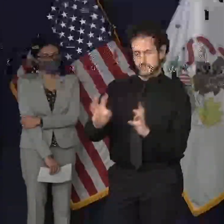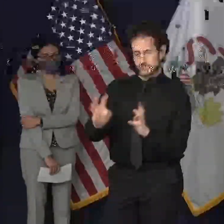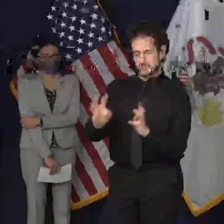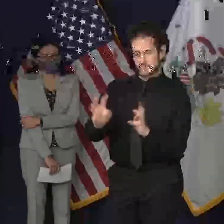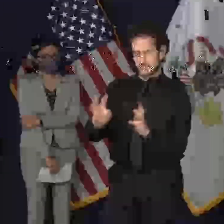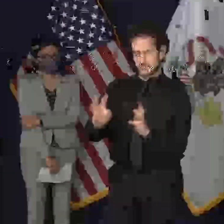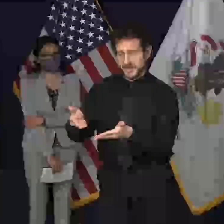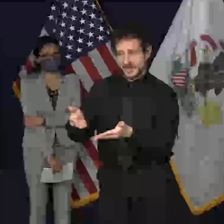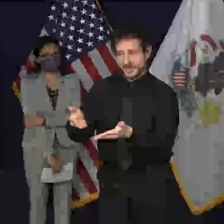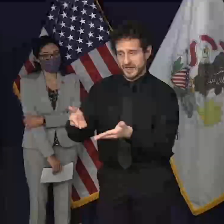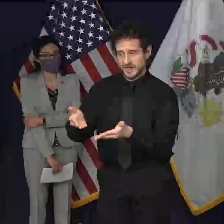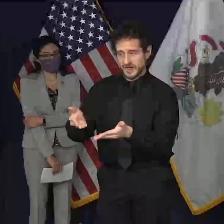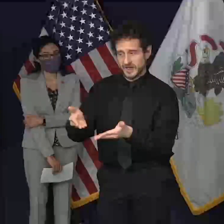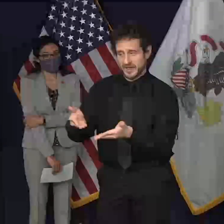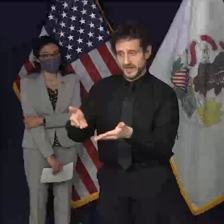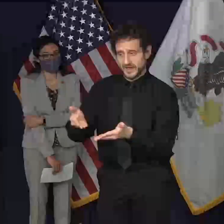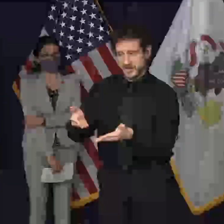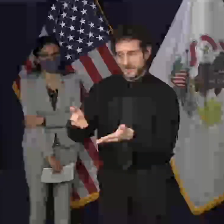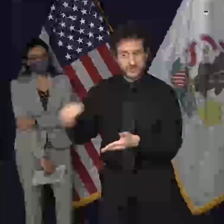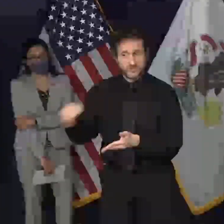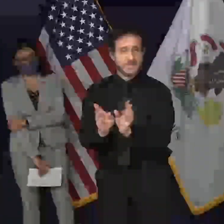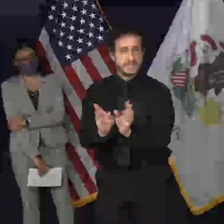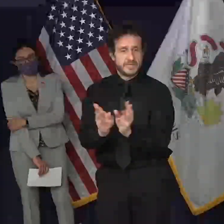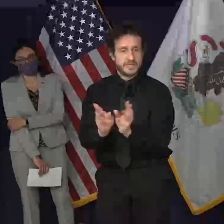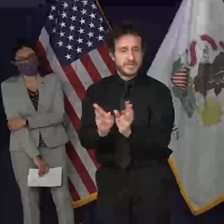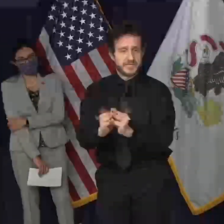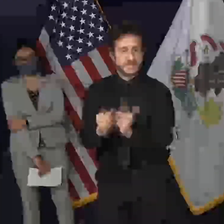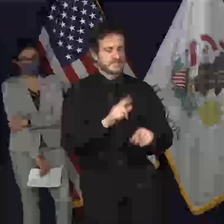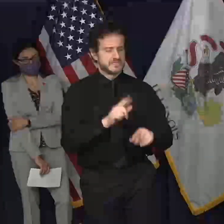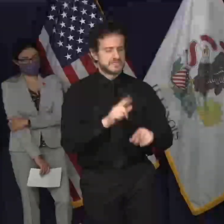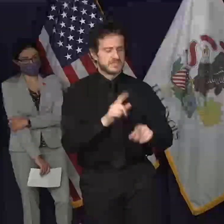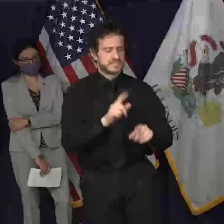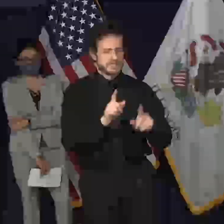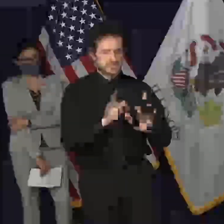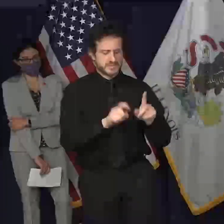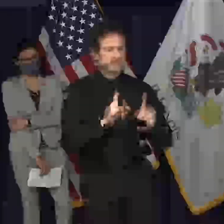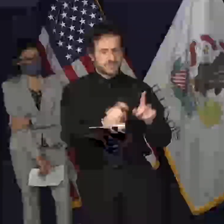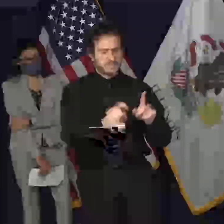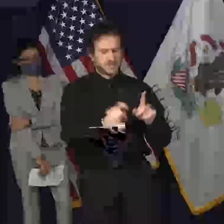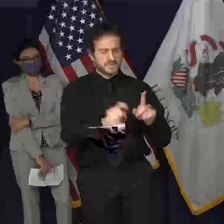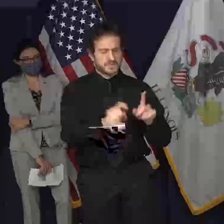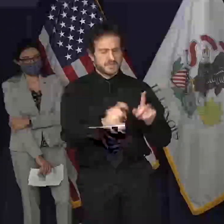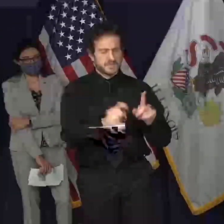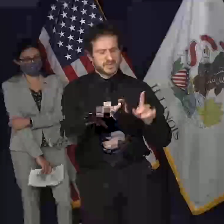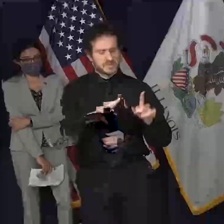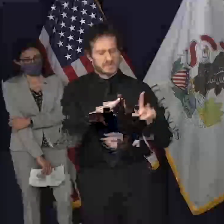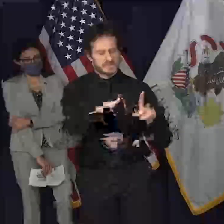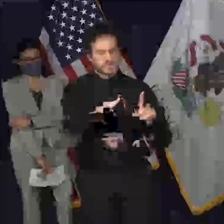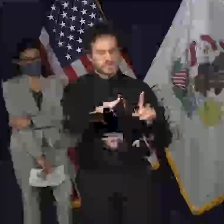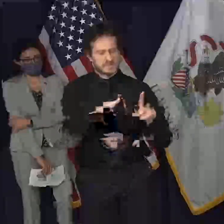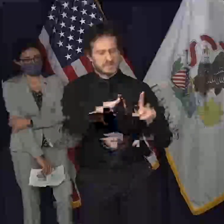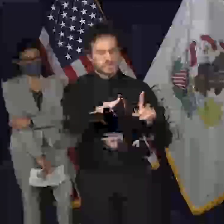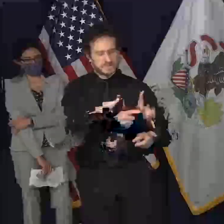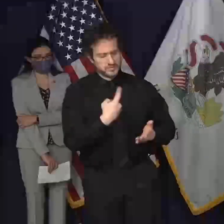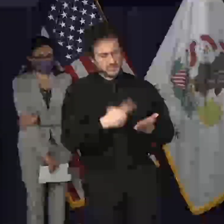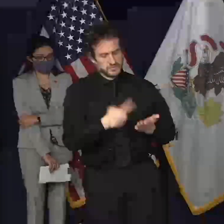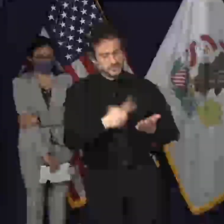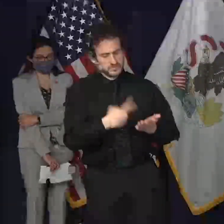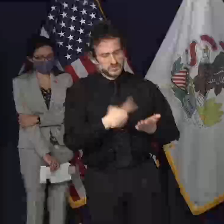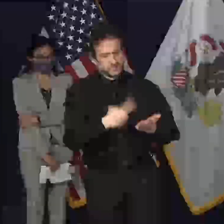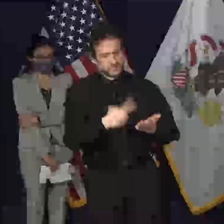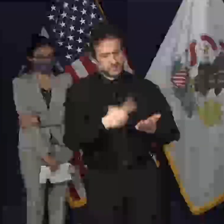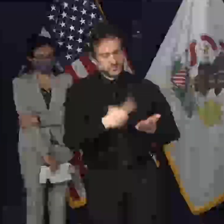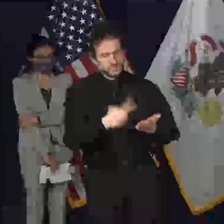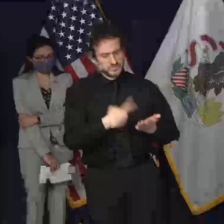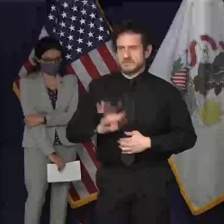a number of questions that also kind of go on some of the things that you've talked about. And the question for some of these regions, you've